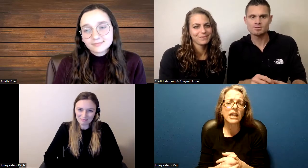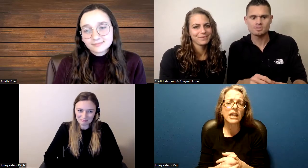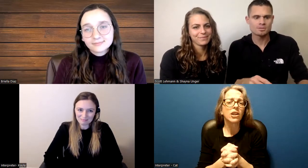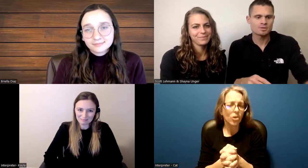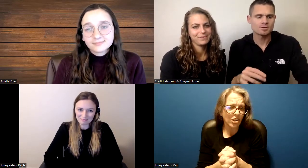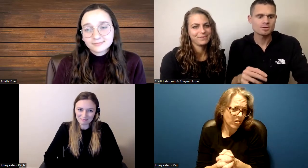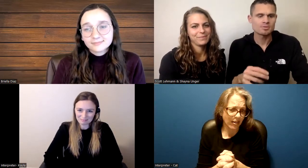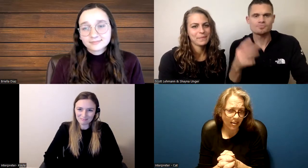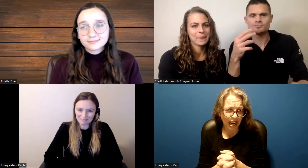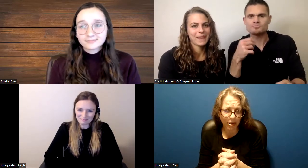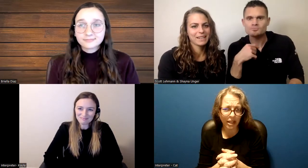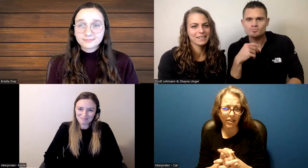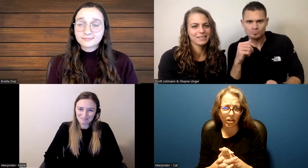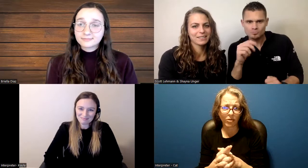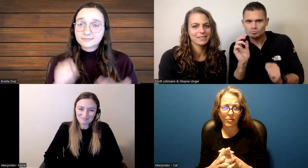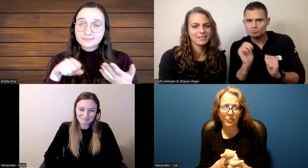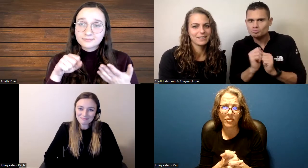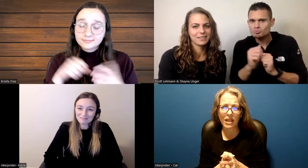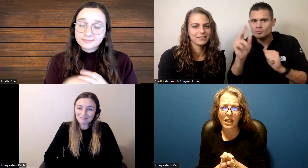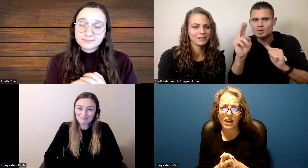meaning, you can do this. I believe in you.